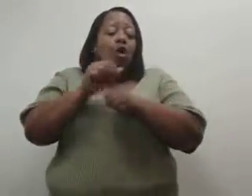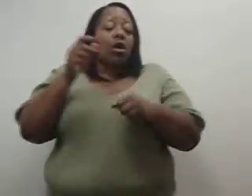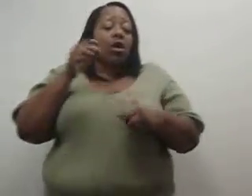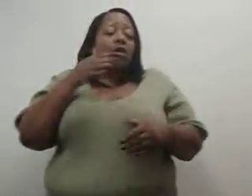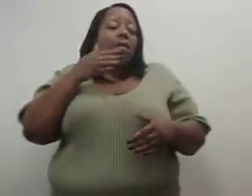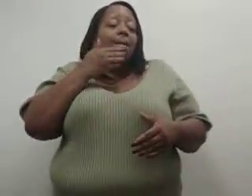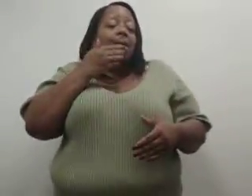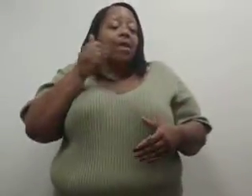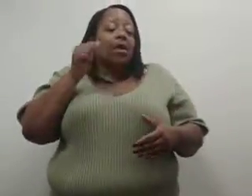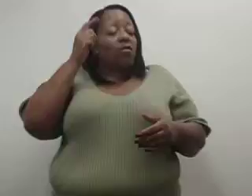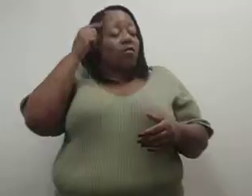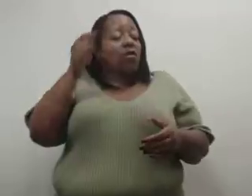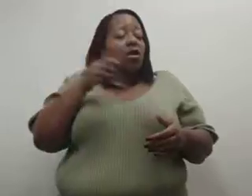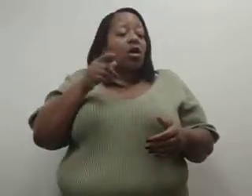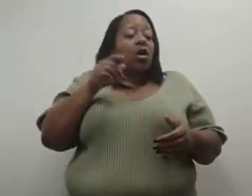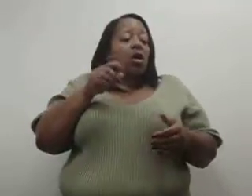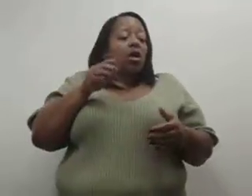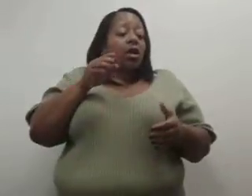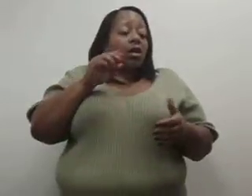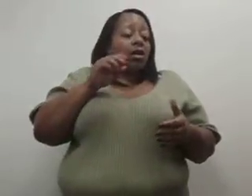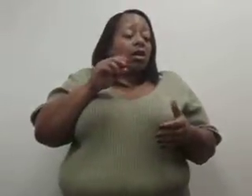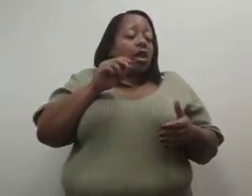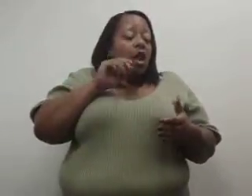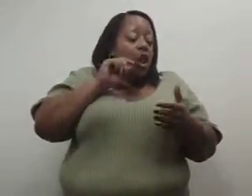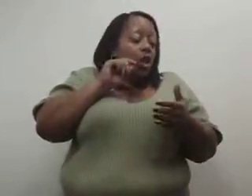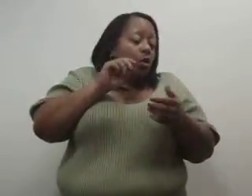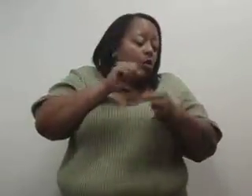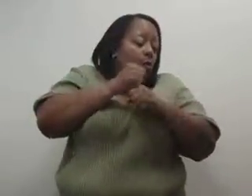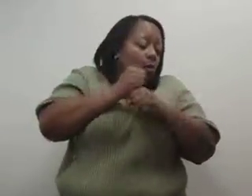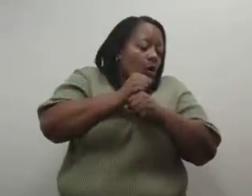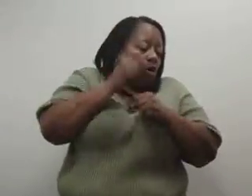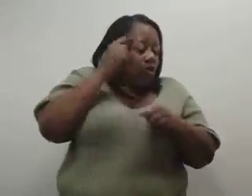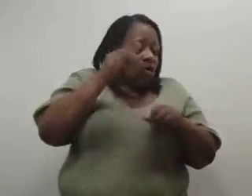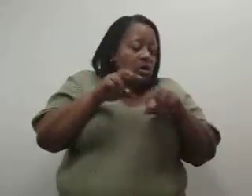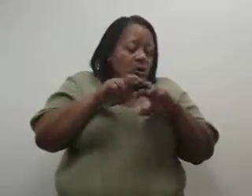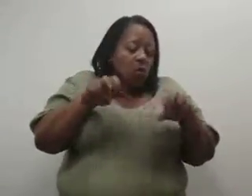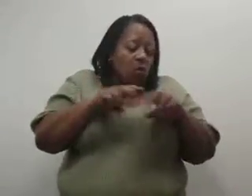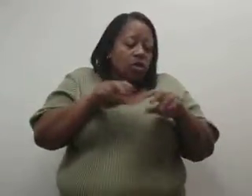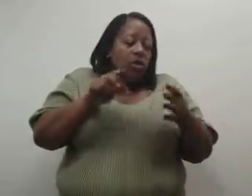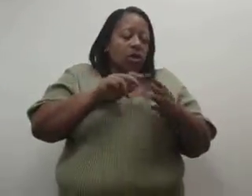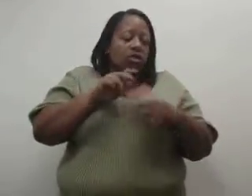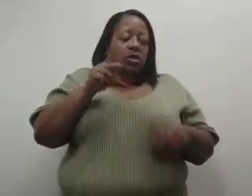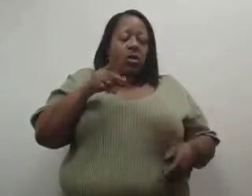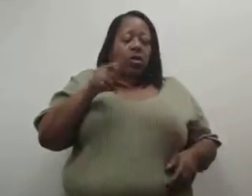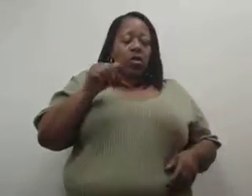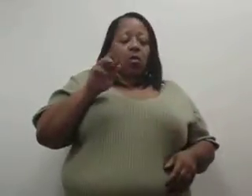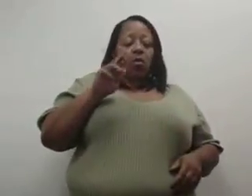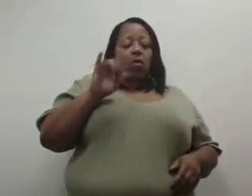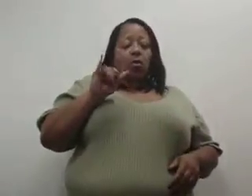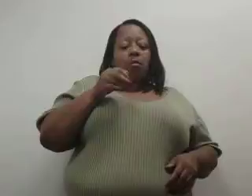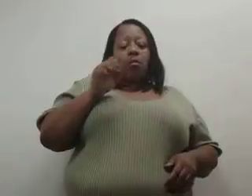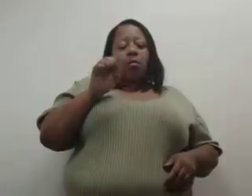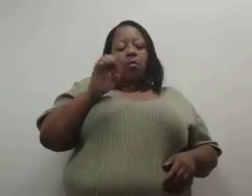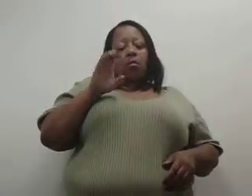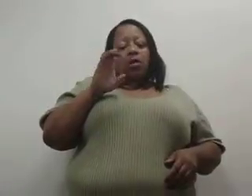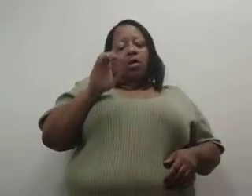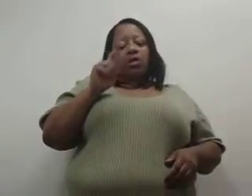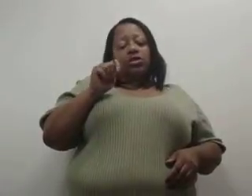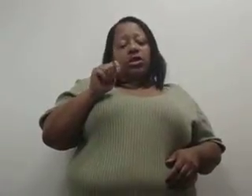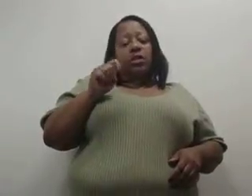to do a real research project. So they look at these titles and main ideas, and then they go off and start